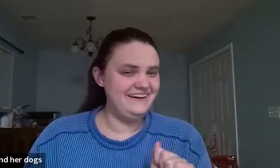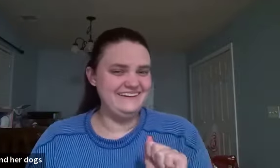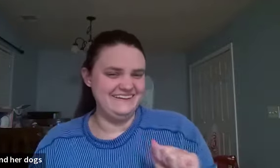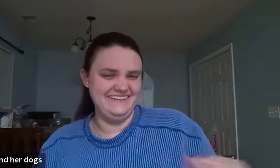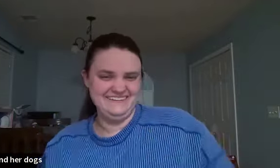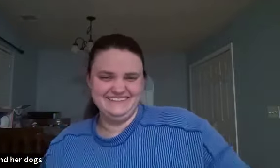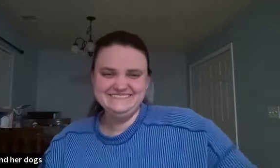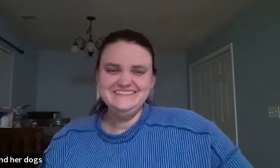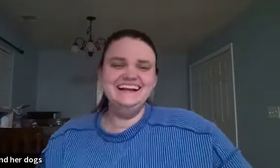I